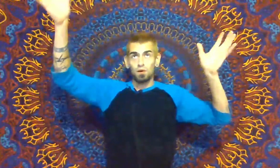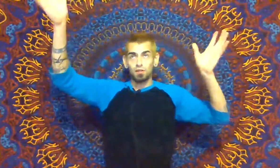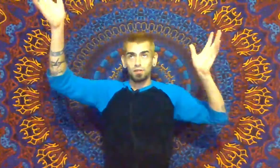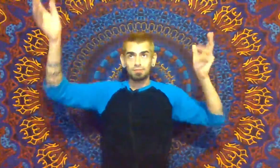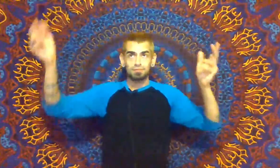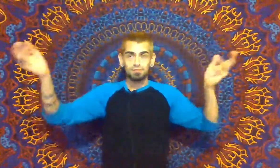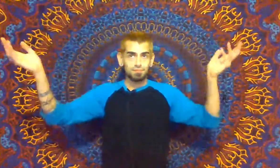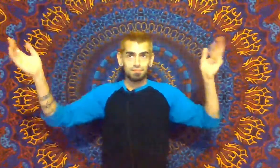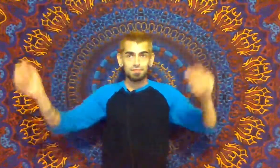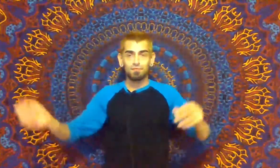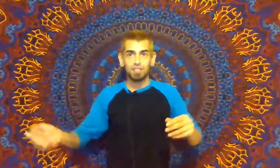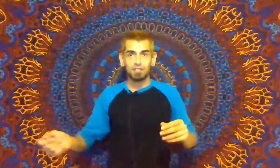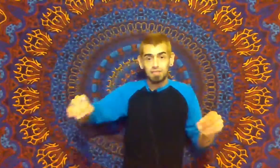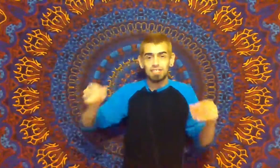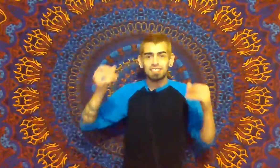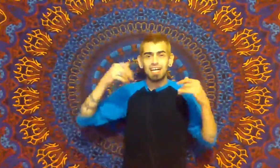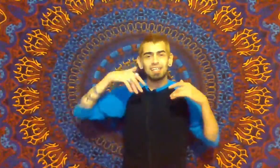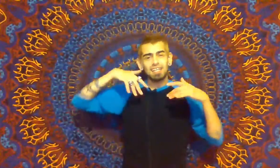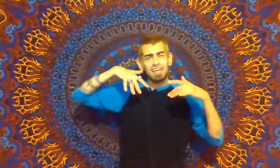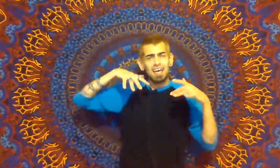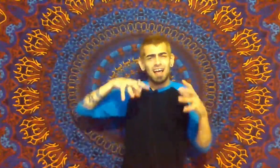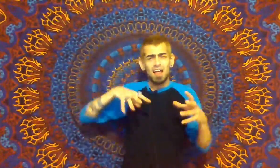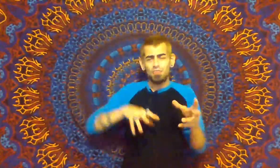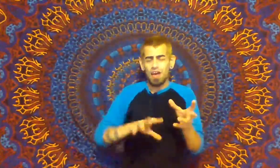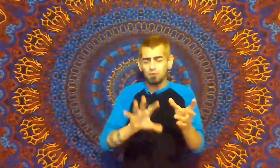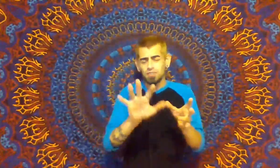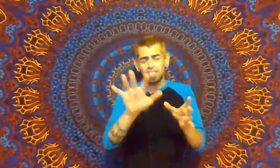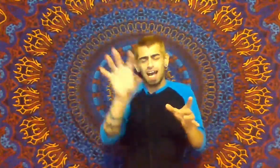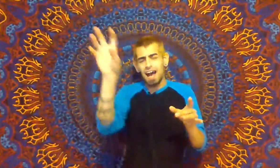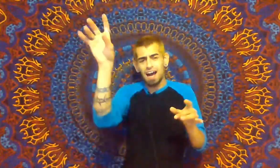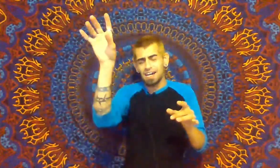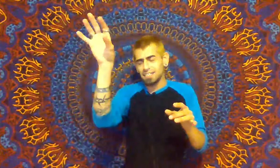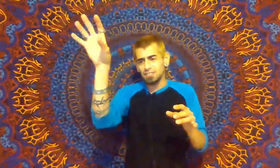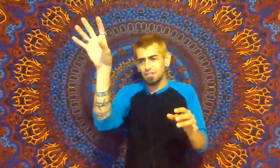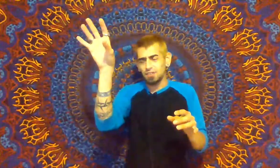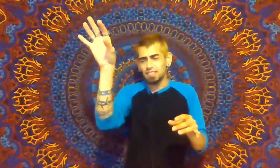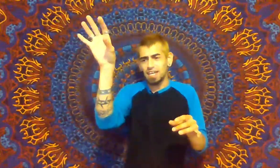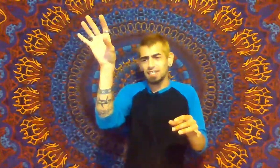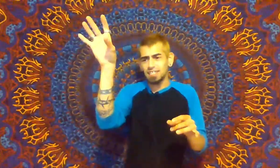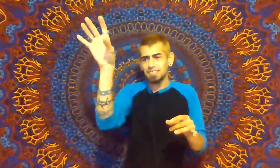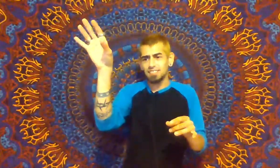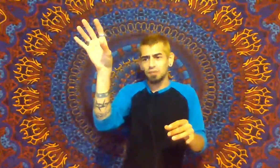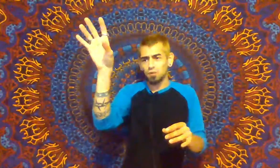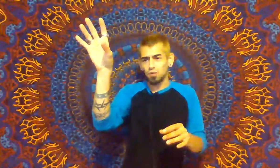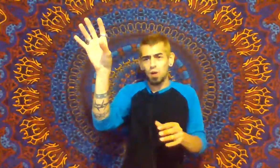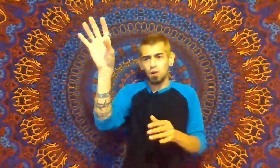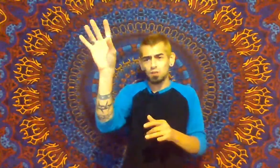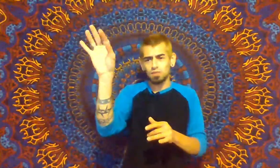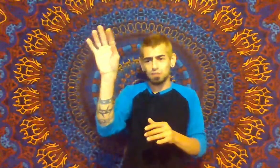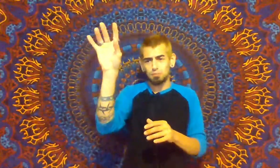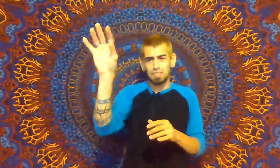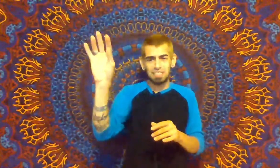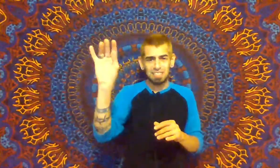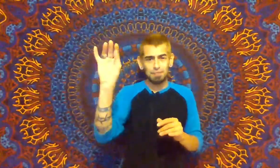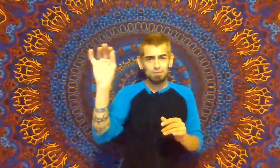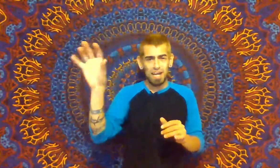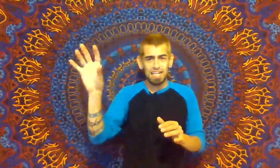underwater fish. It's got like 1,000 eyes on the end of these long spindly